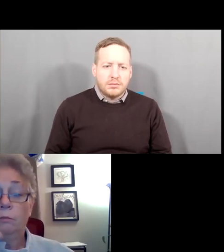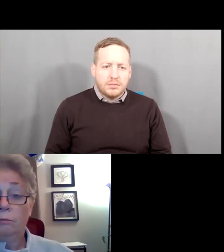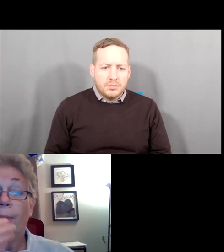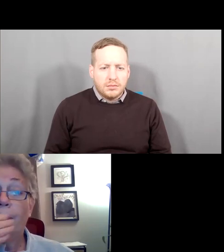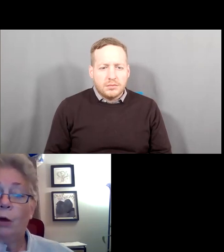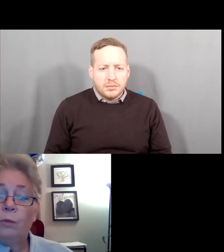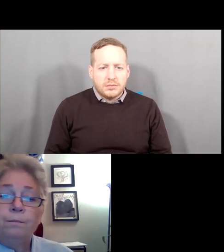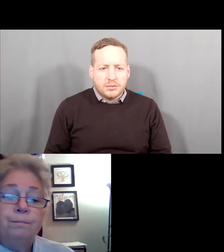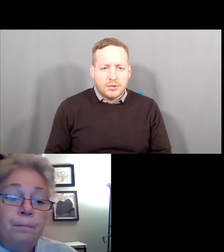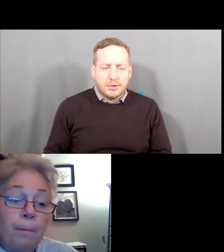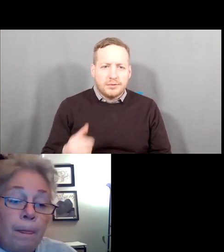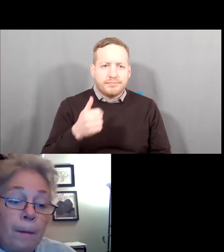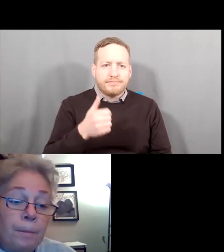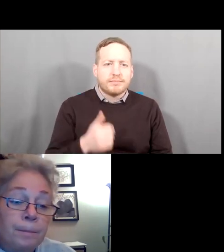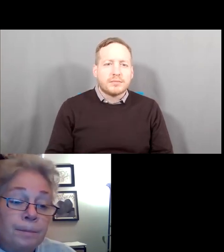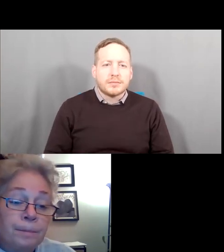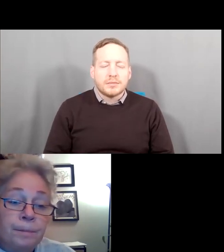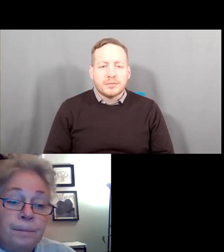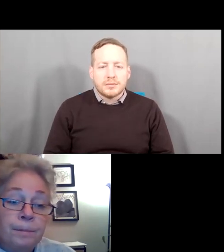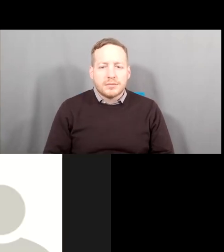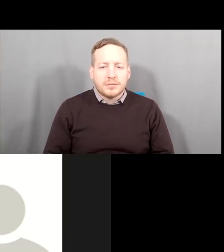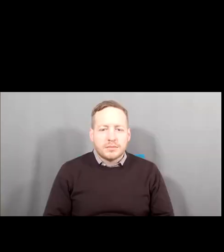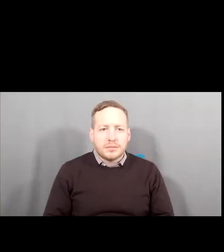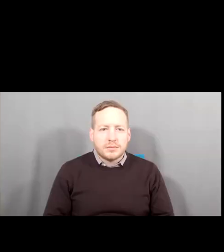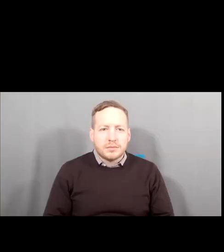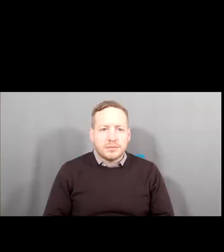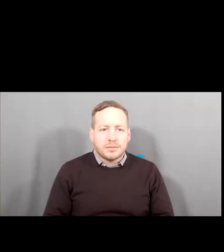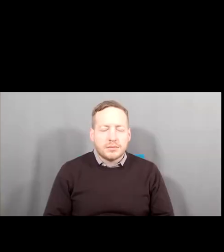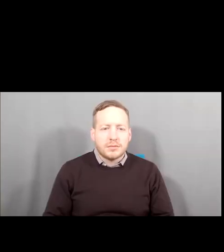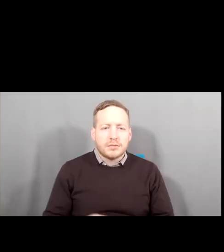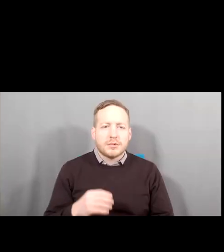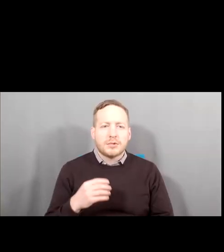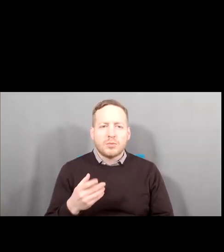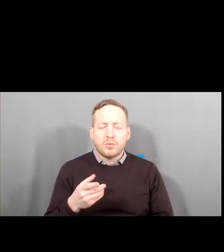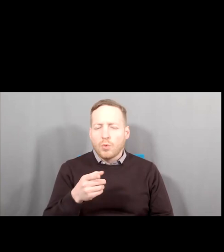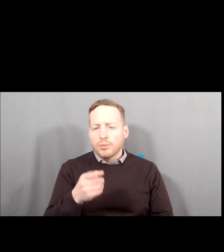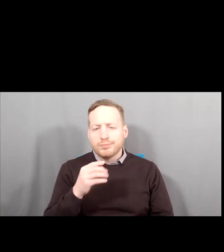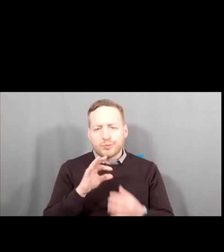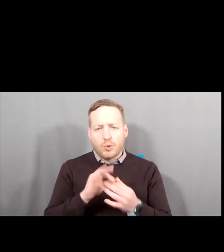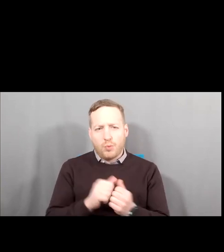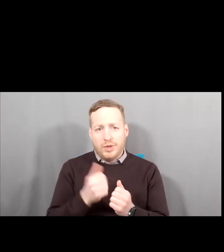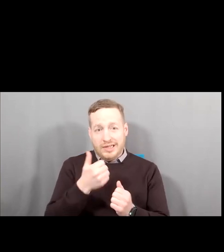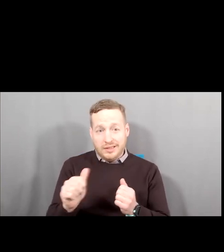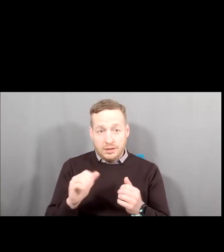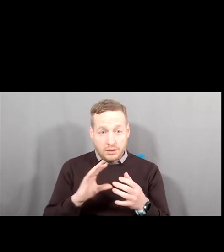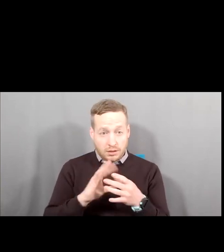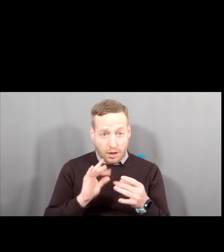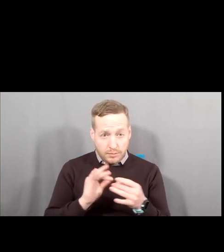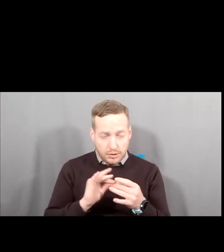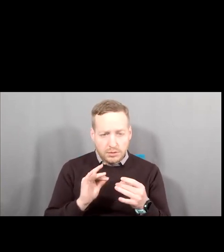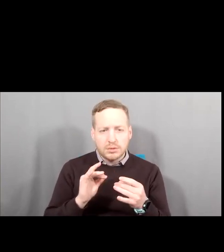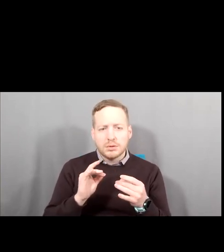Whether you have another system that you're using to run the meeting or you're using Robert's Rules of Order. Tim's saying very